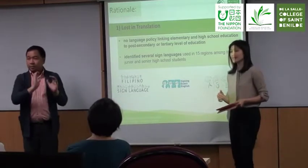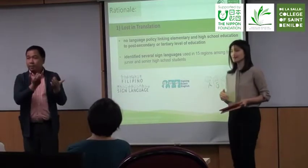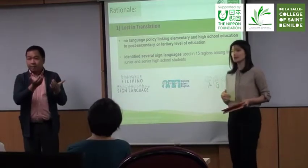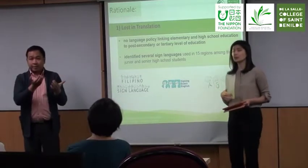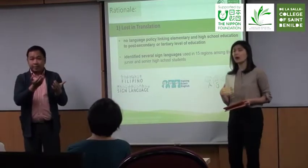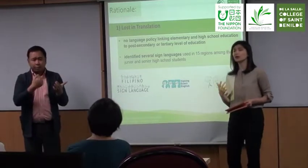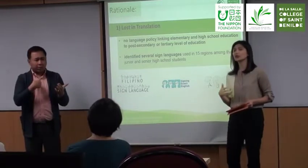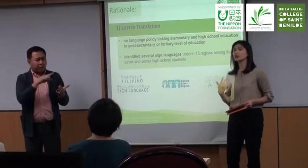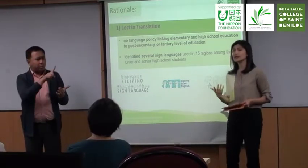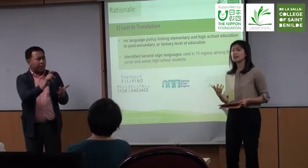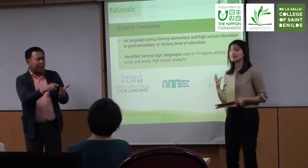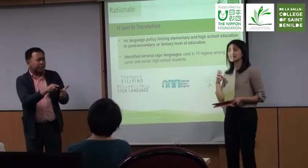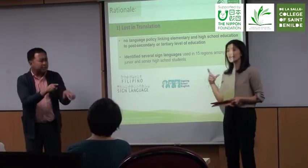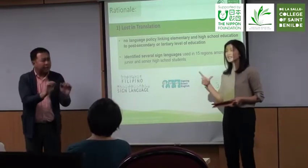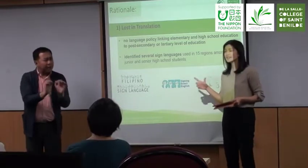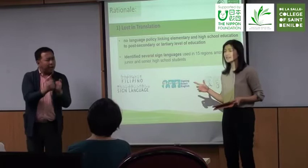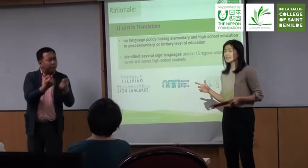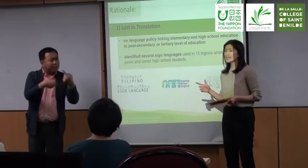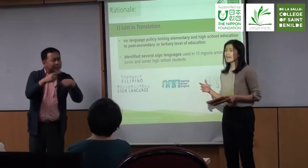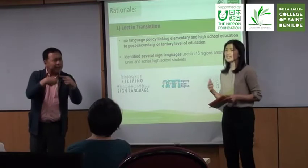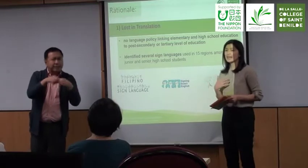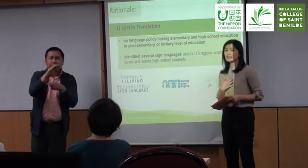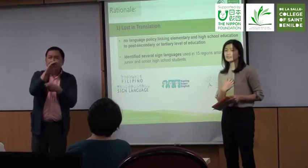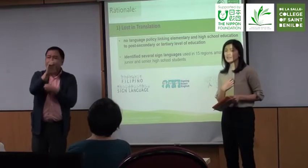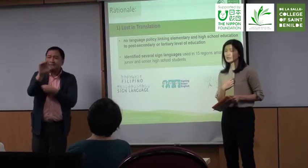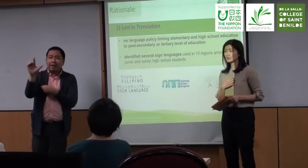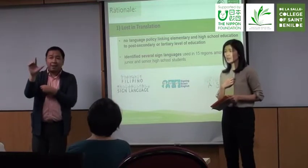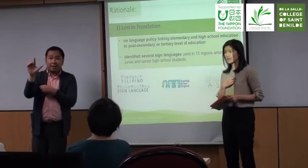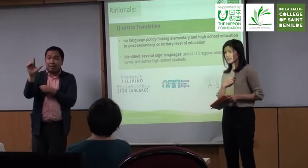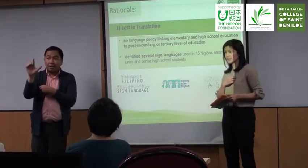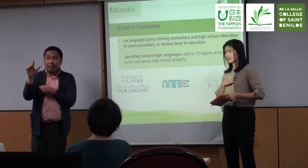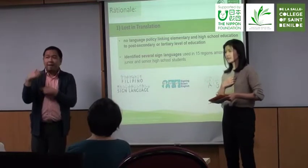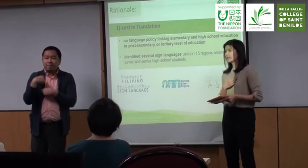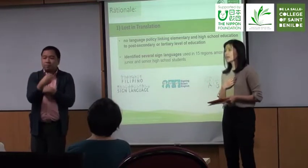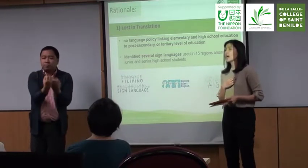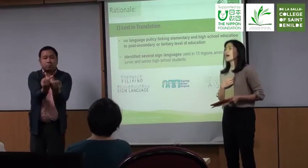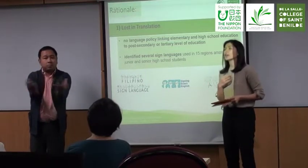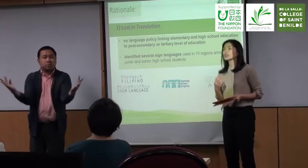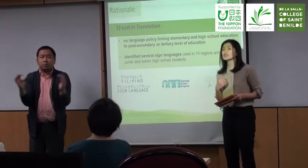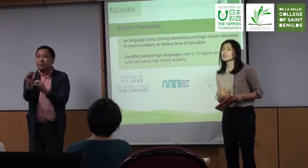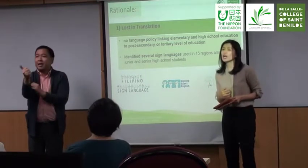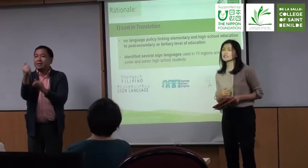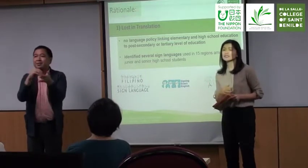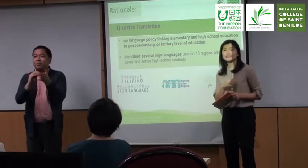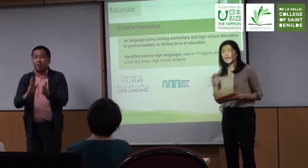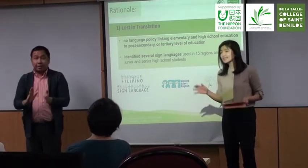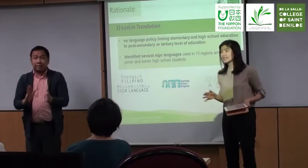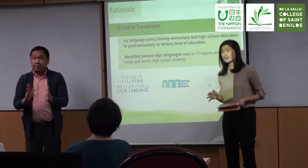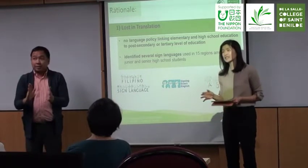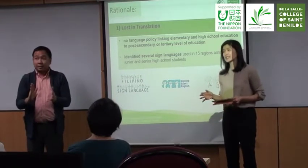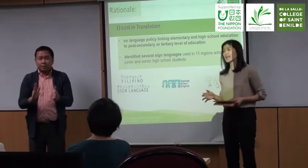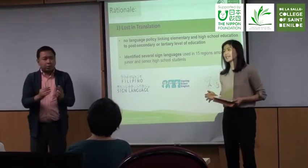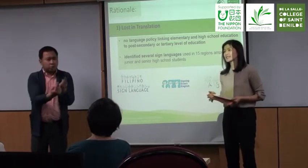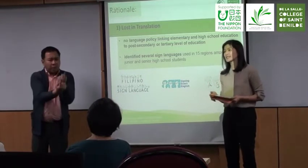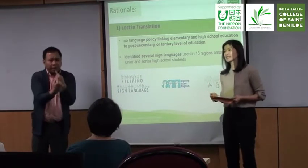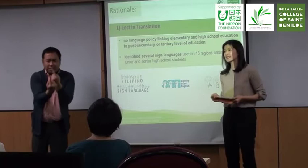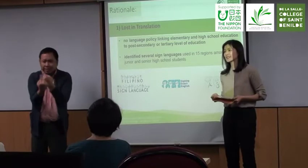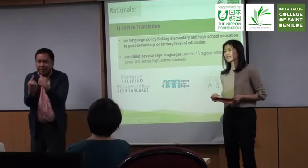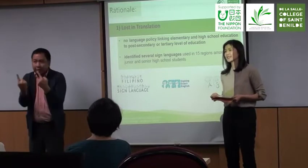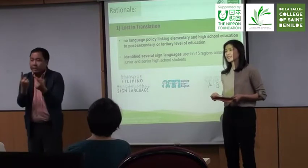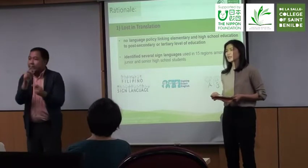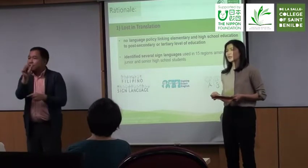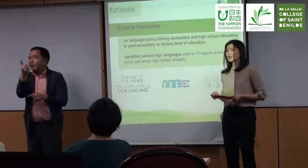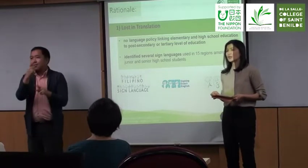when I asked them, how do you sign cell? And I have 10 students. I also got 10 different signs.